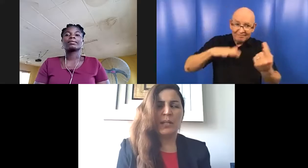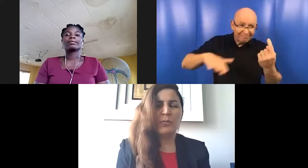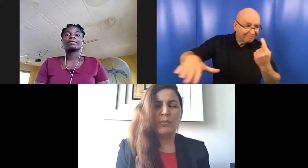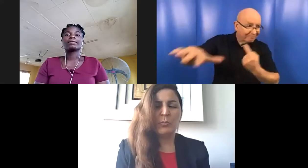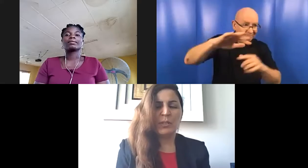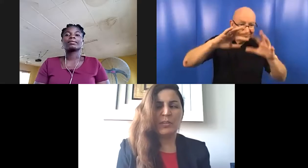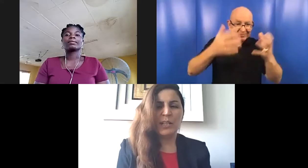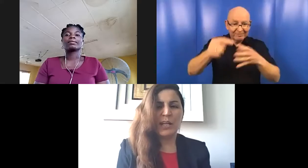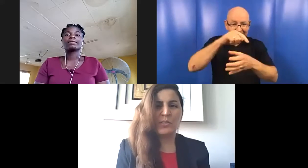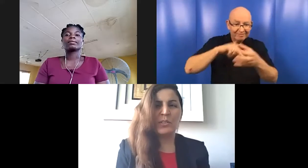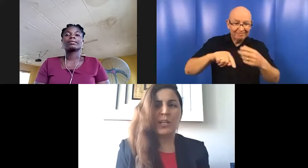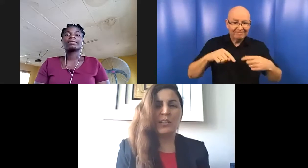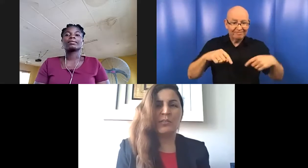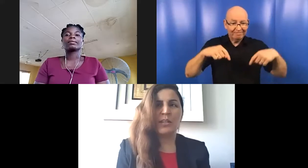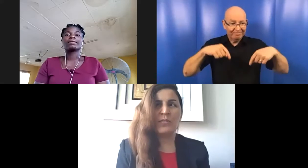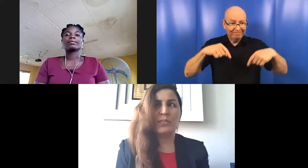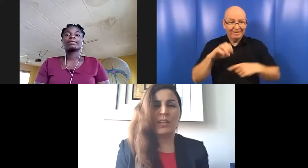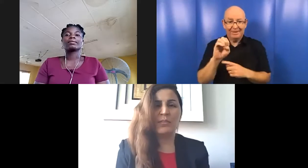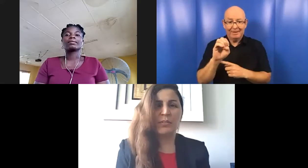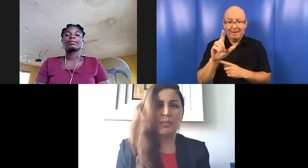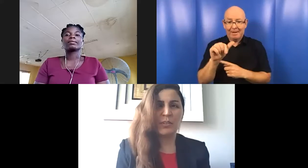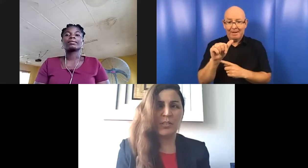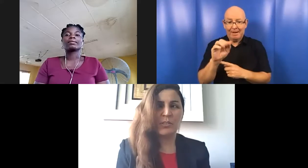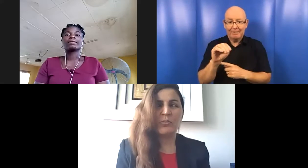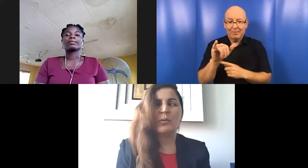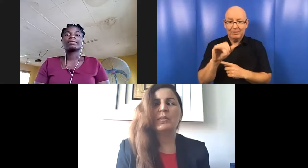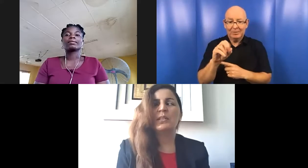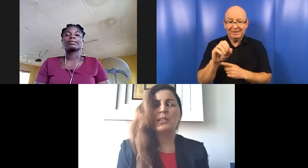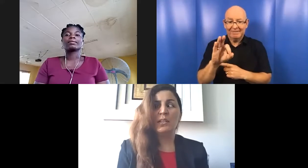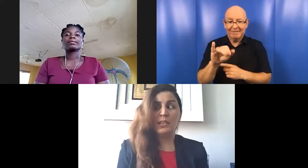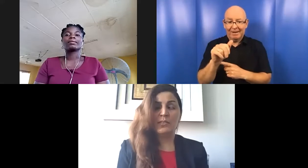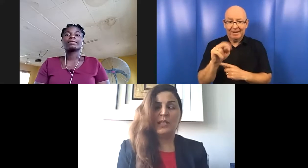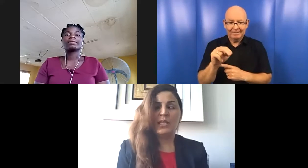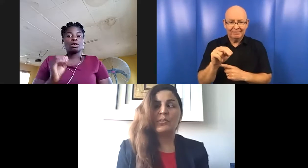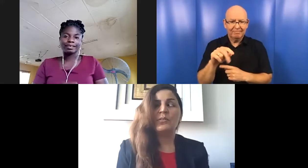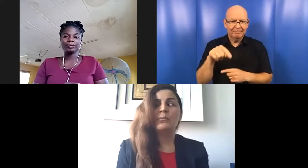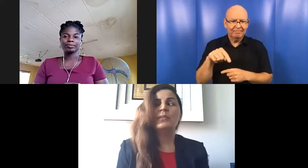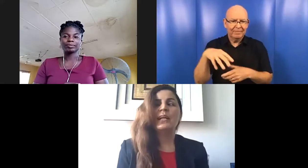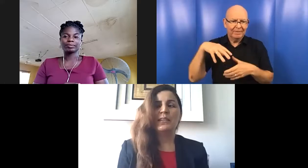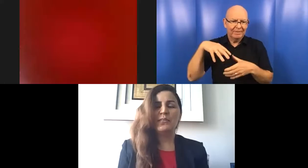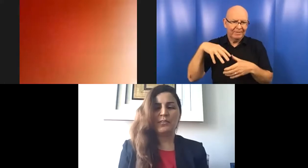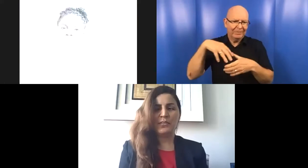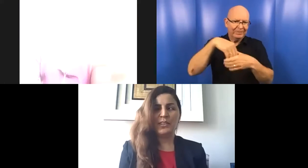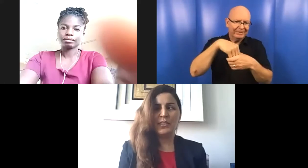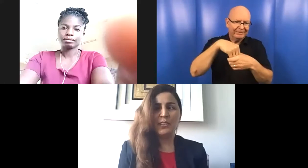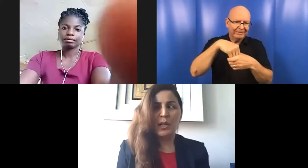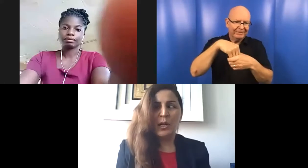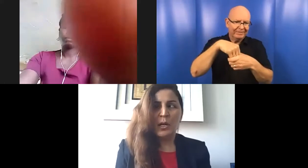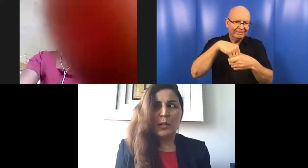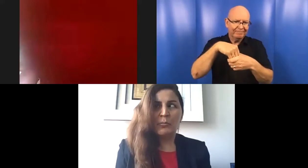the Inclusive Humanitarian Action and Disaster Risk Reduction from the International Disability Alliance